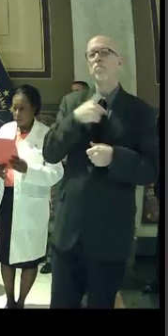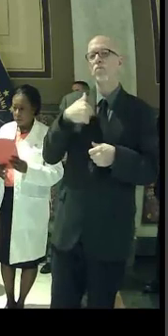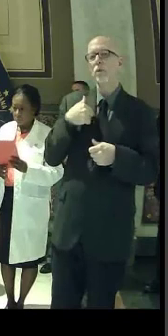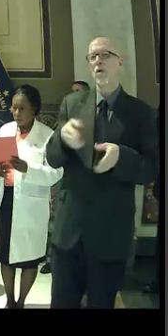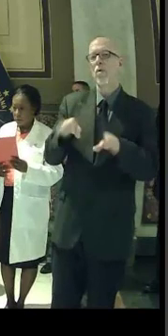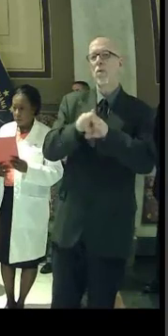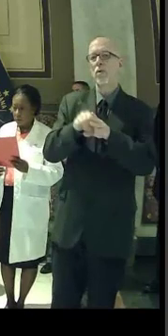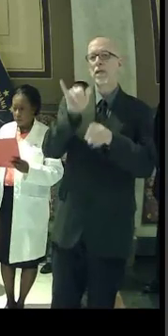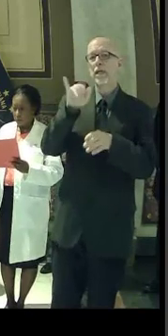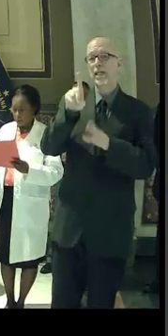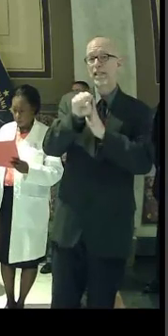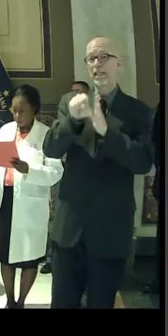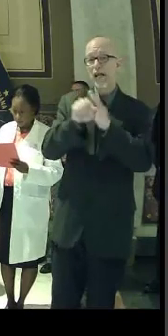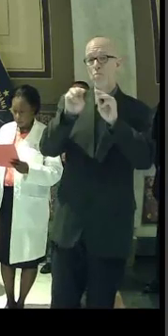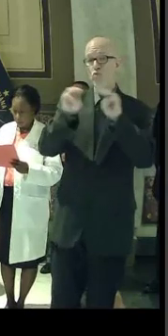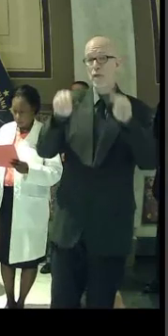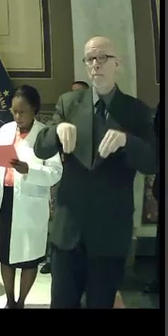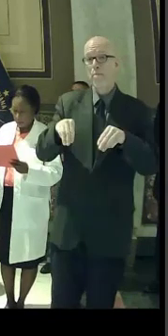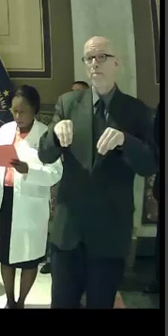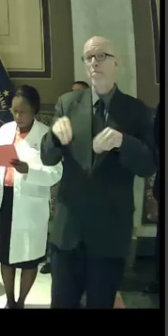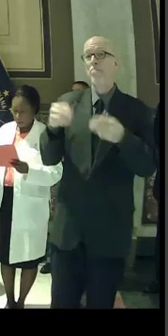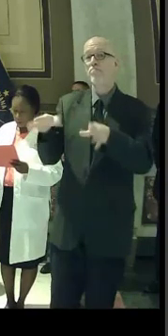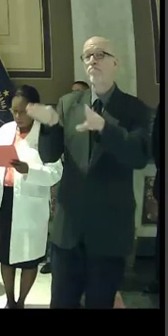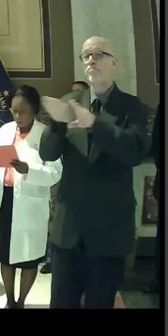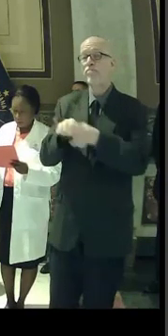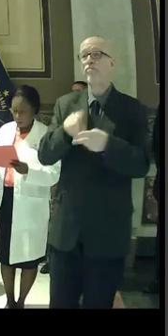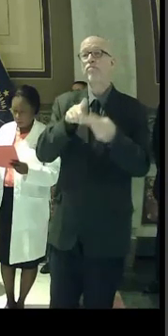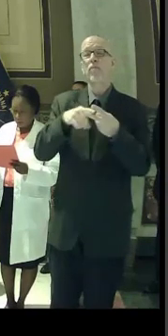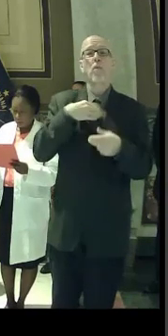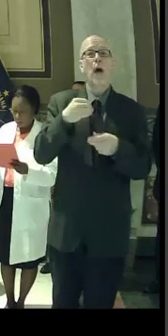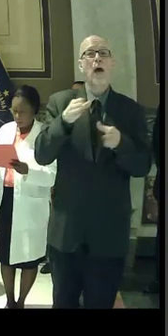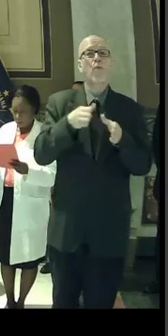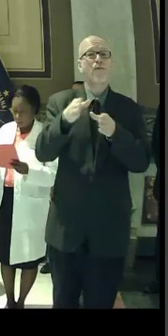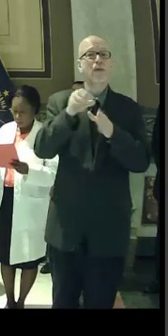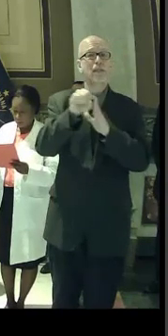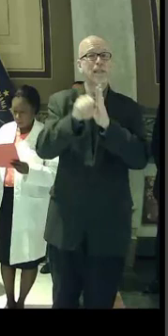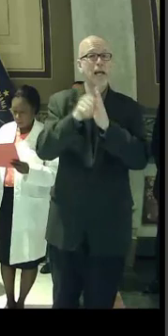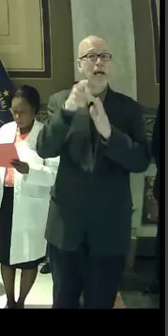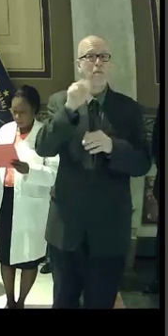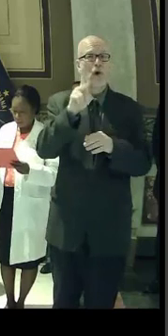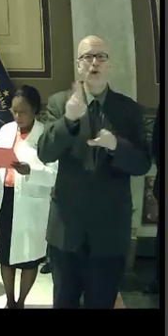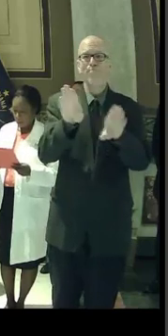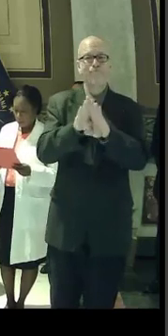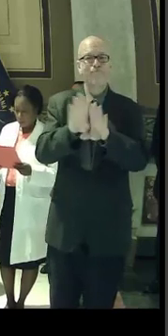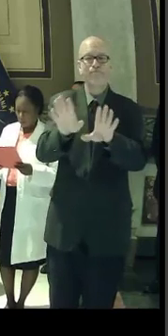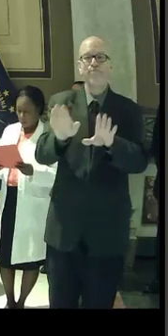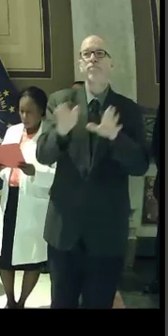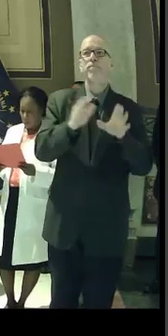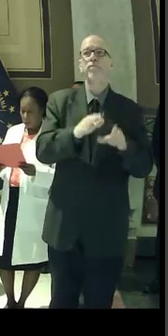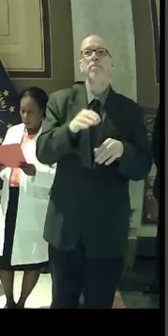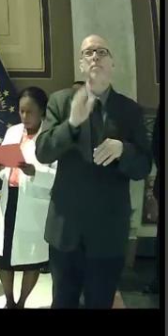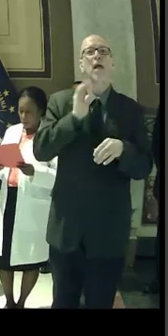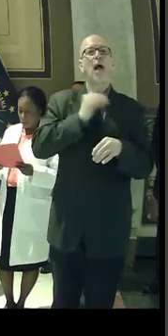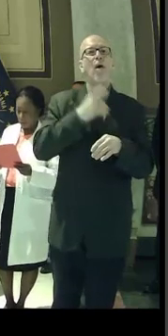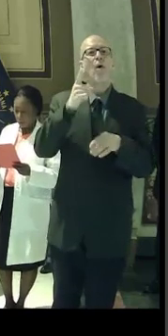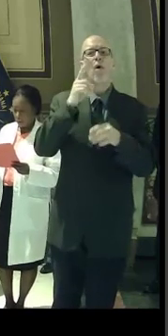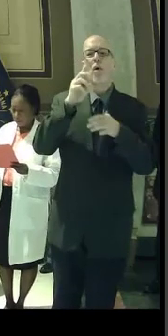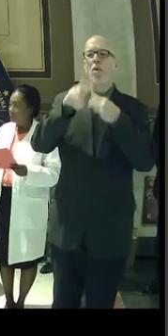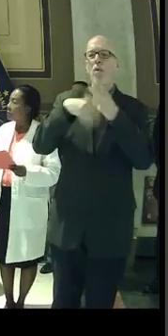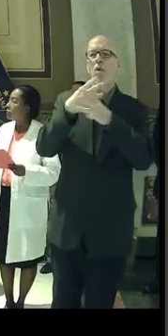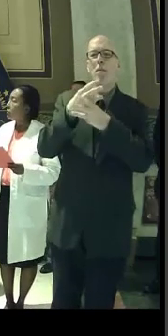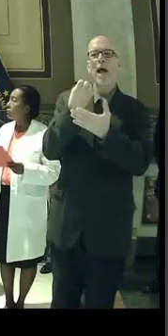the Indiana State Museum, the White River State Park. We have postponed our Global